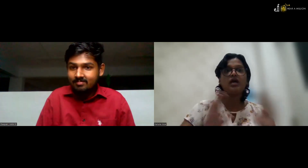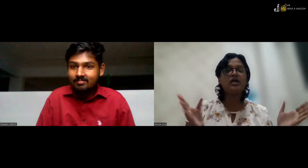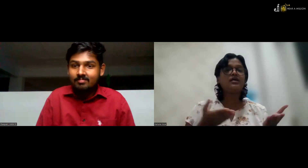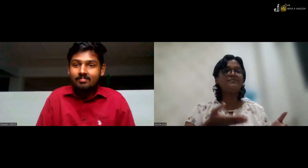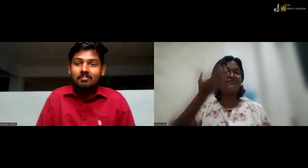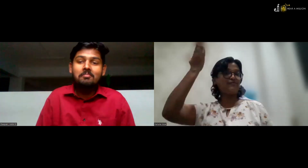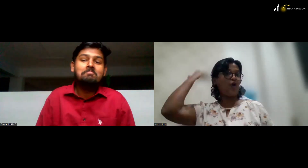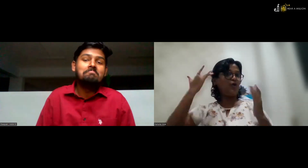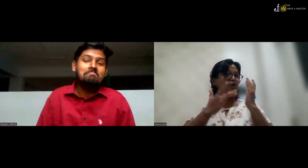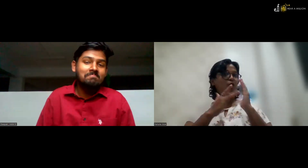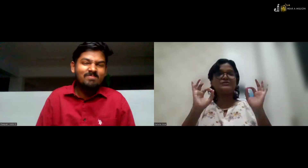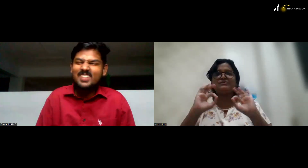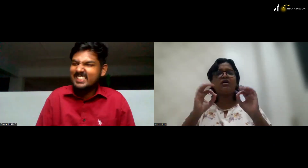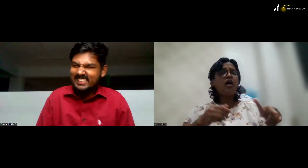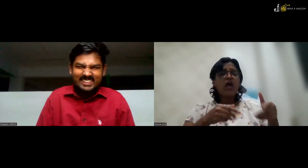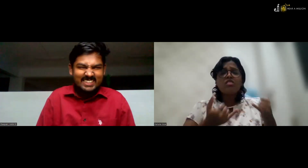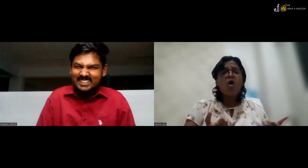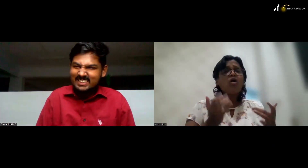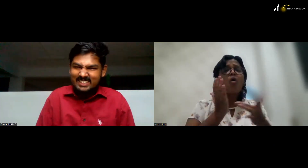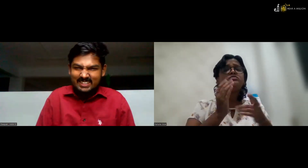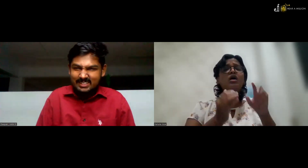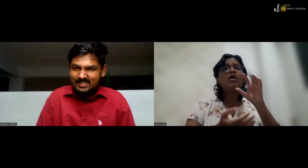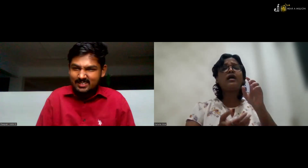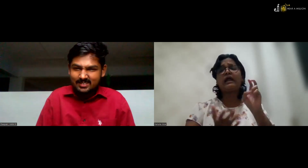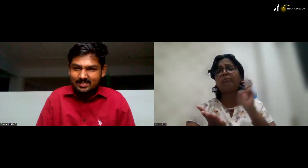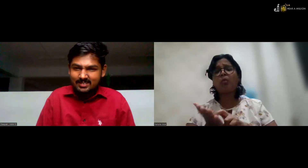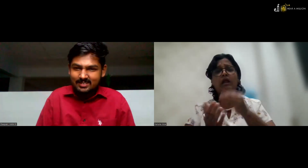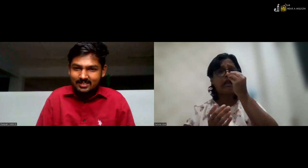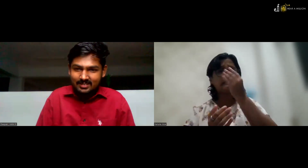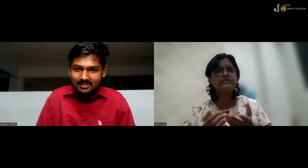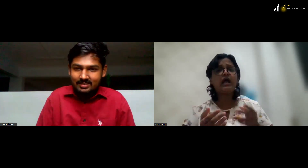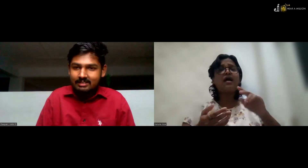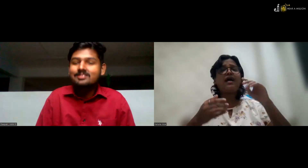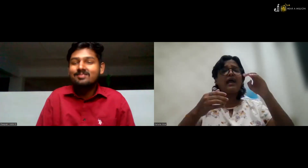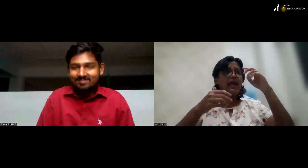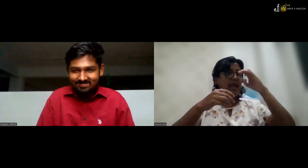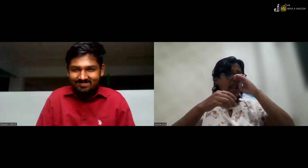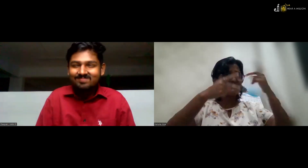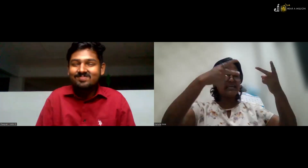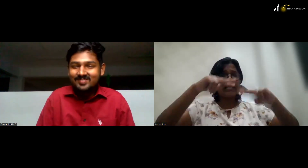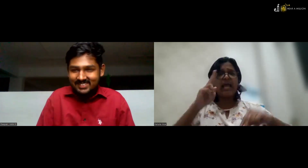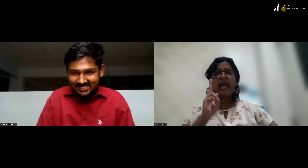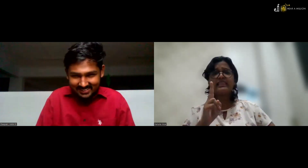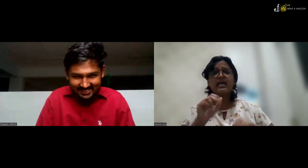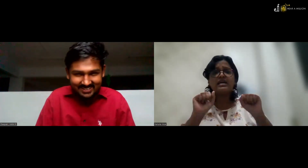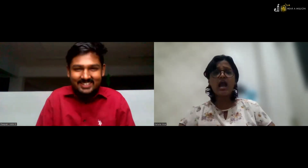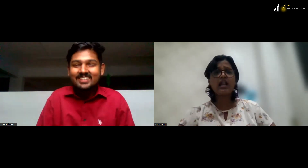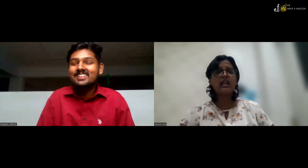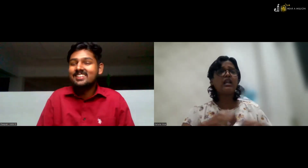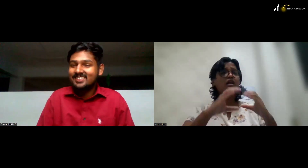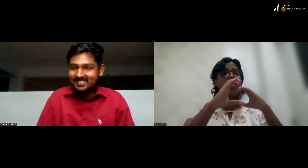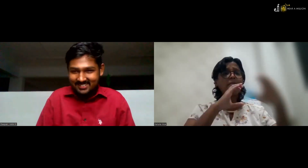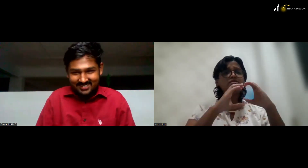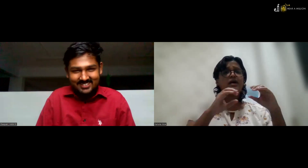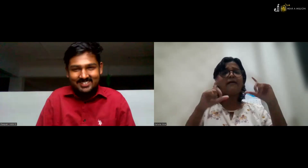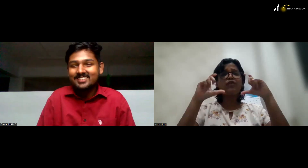now we have the technology and we have other things. Everything's are ready for us. So it's easier to book, and we